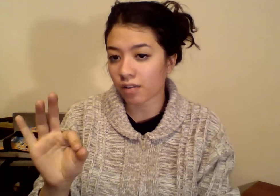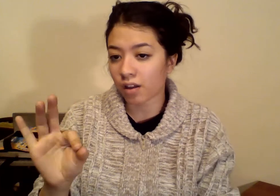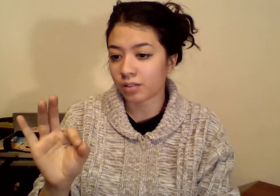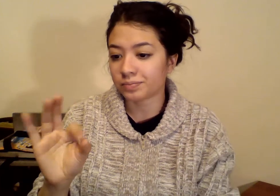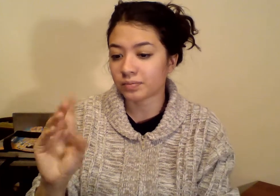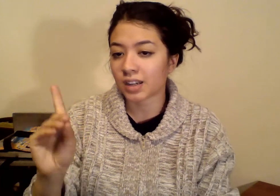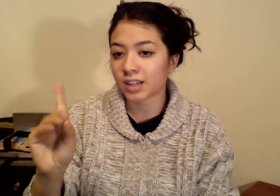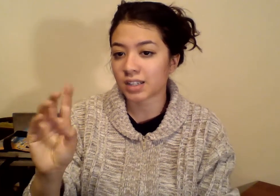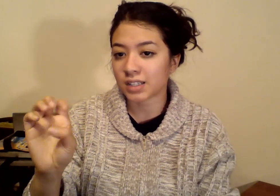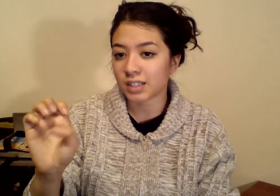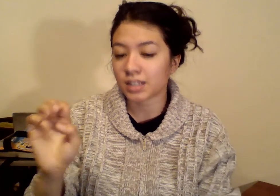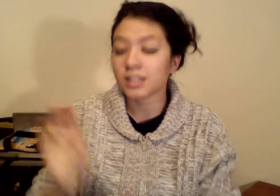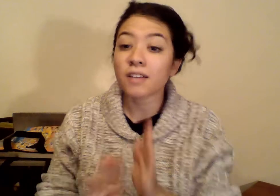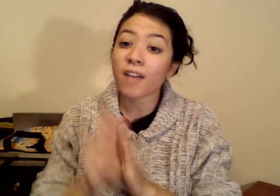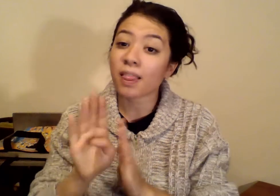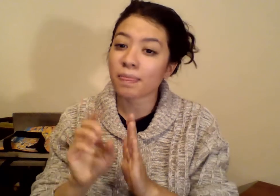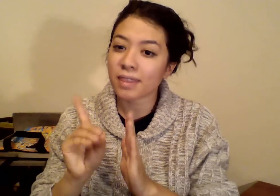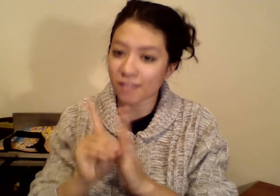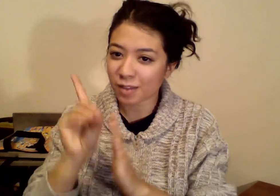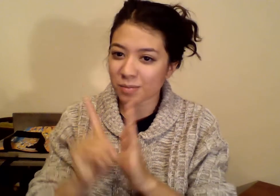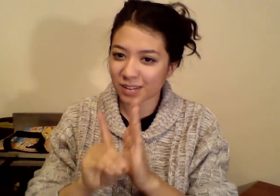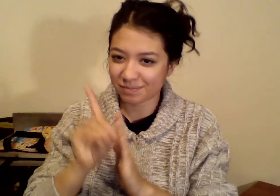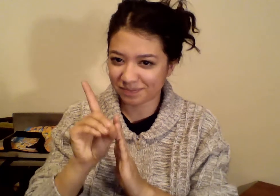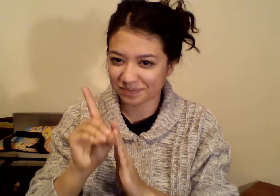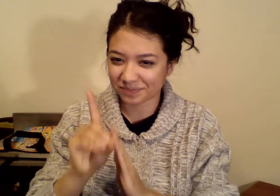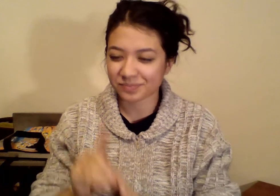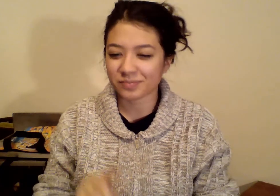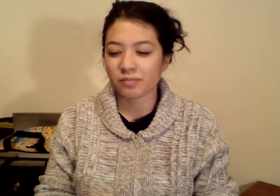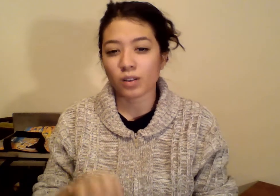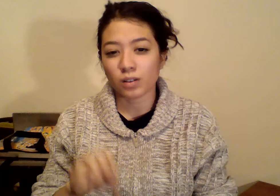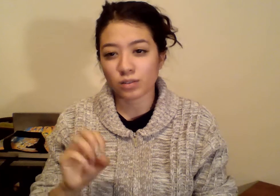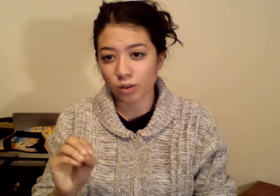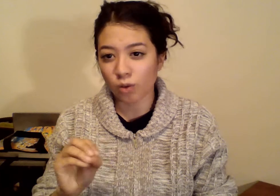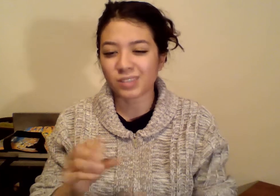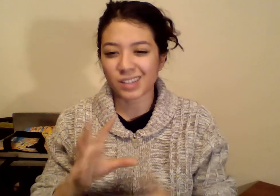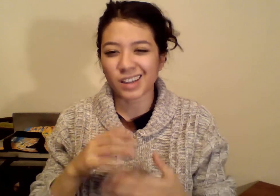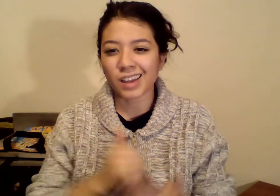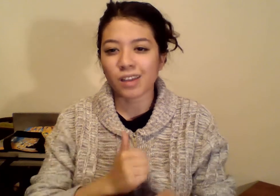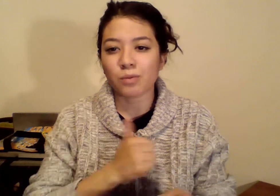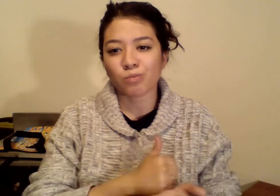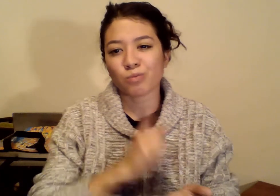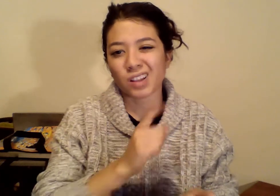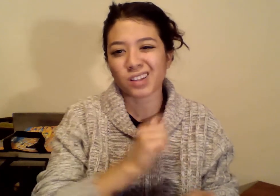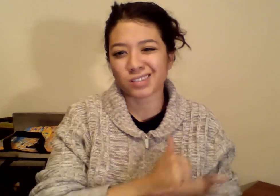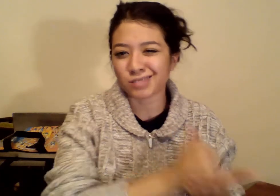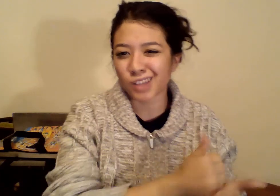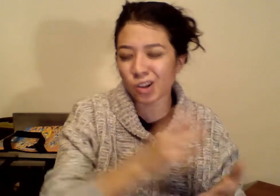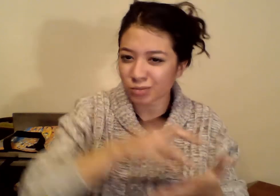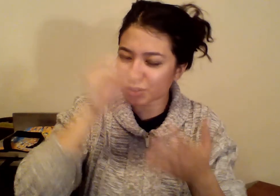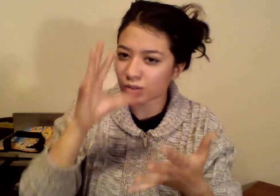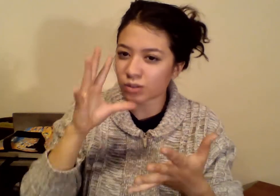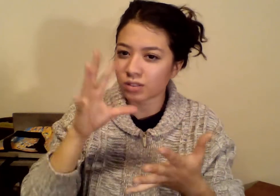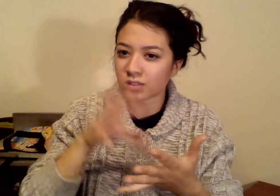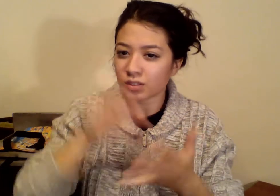So in that 3-week period after his lecture, we did all kinds of different research, reading and writing assignments, which